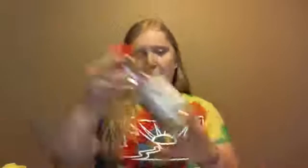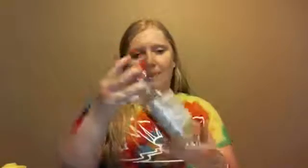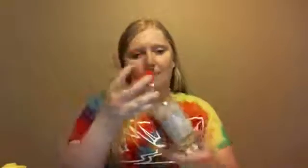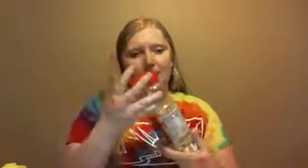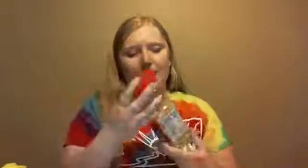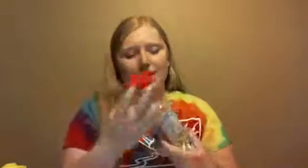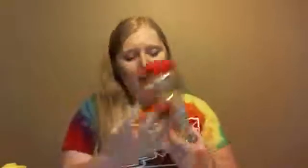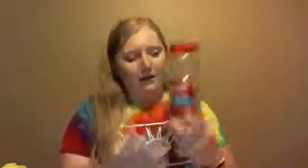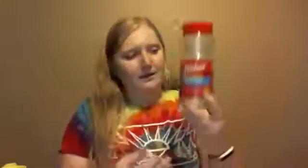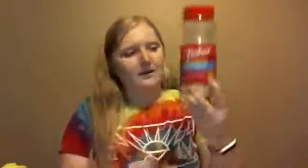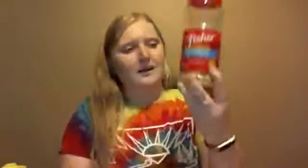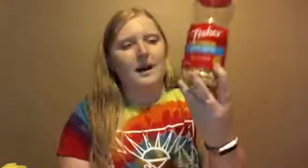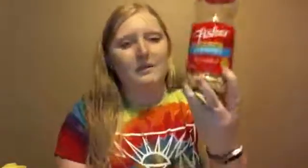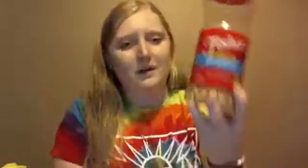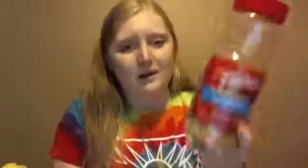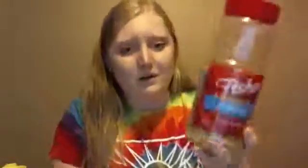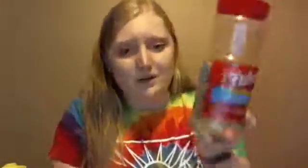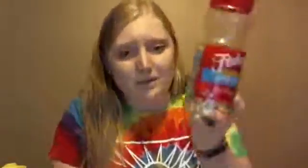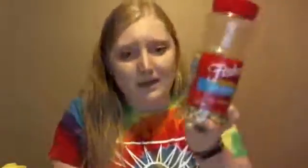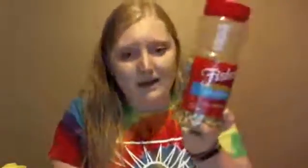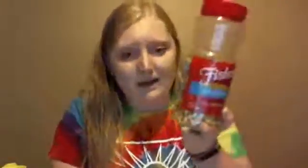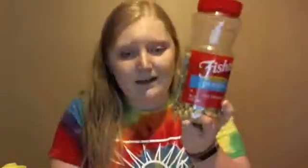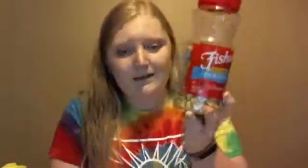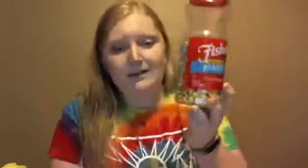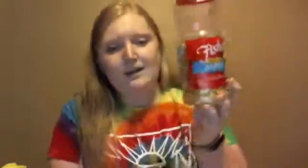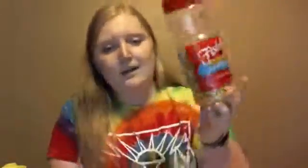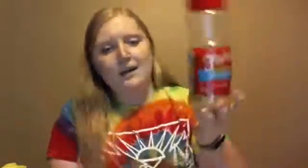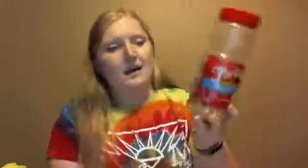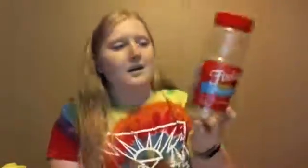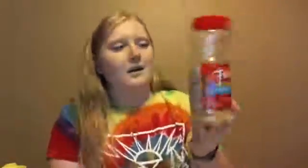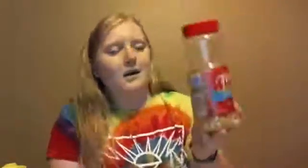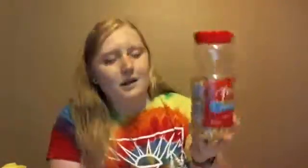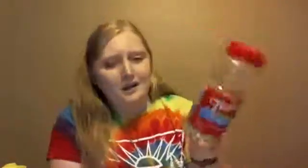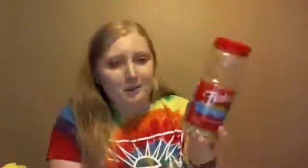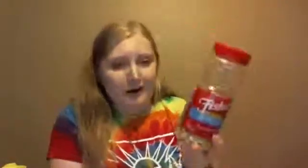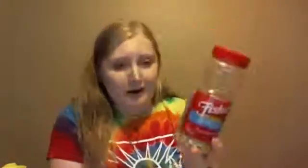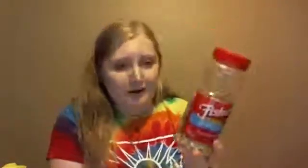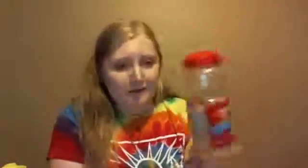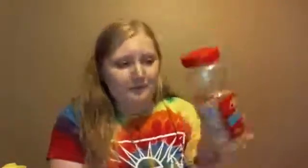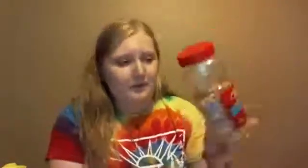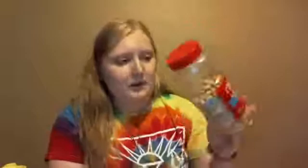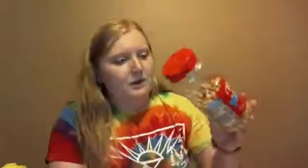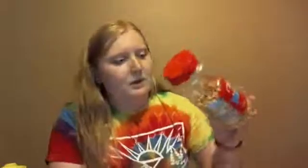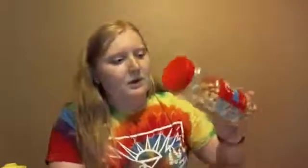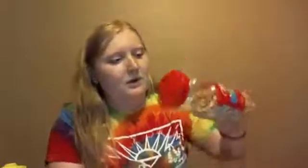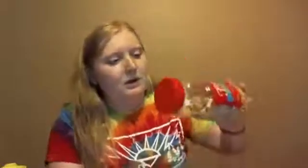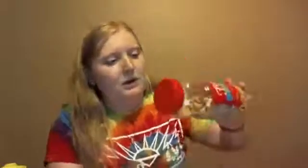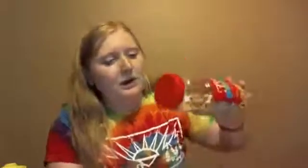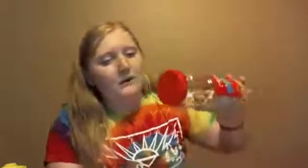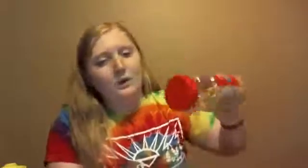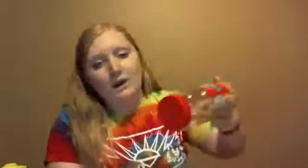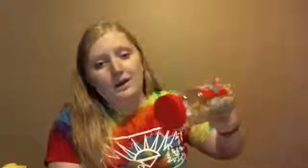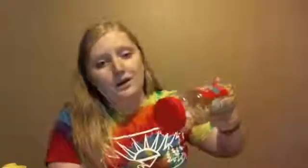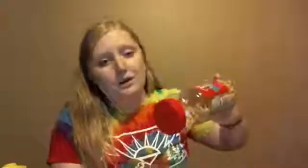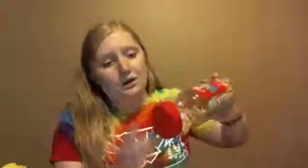ready because I'm going to use peanuts. And they're already in a bottle. So if you wanted, you could